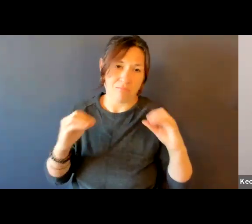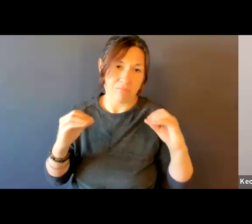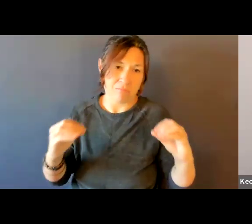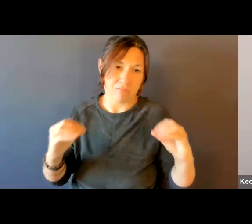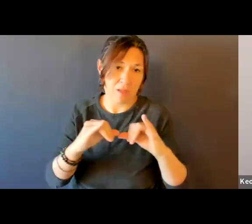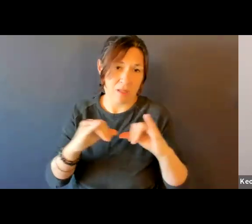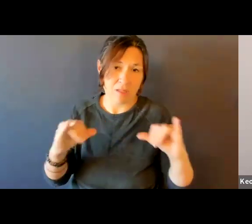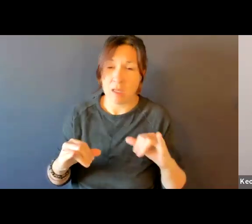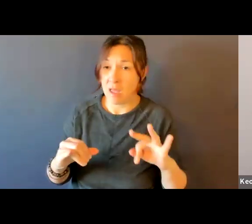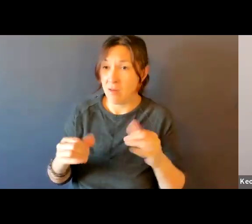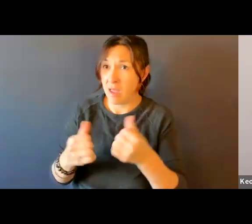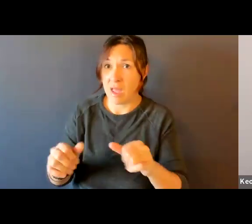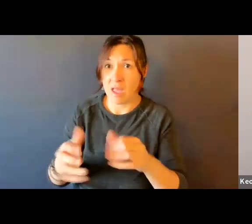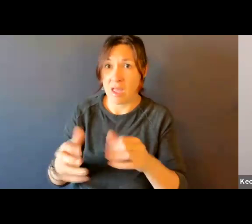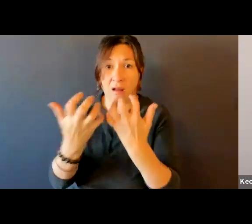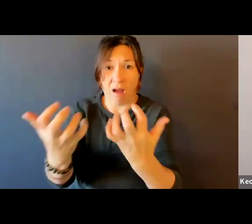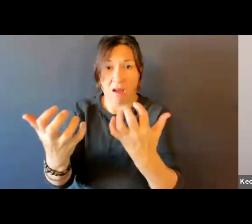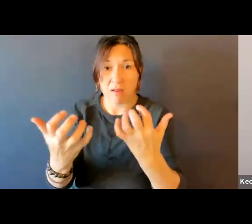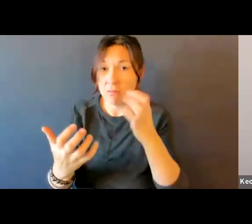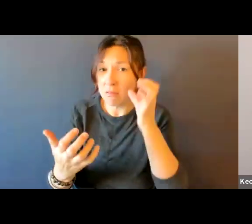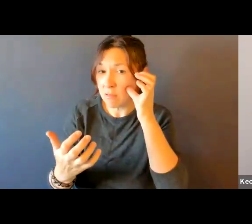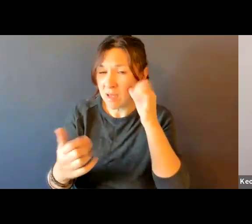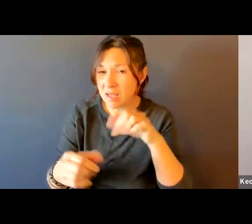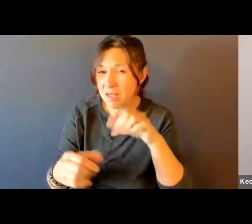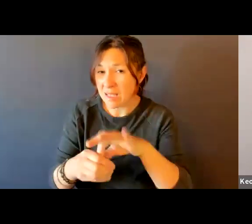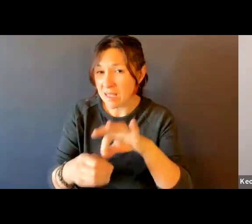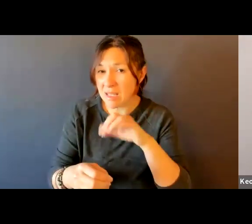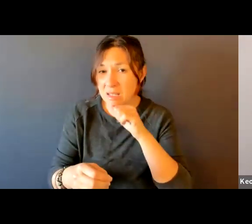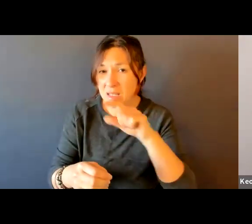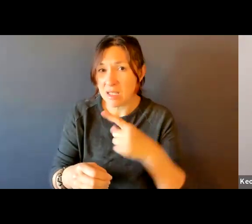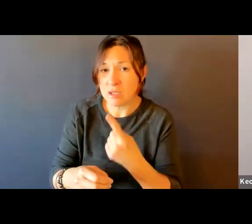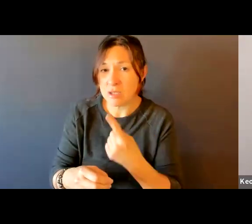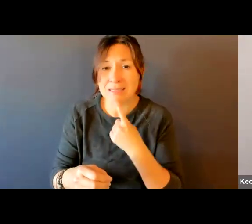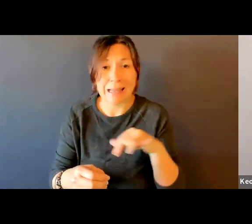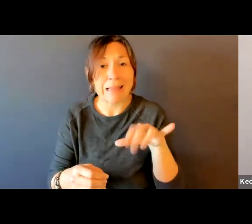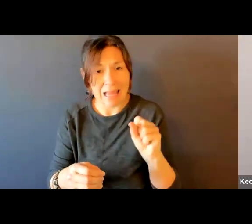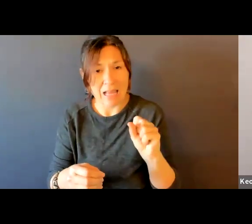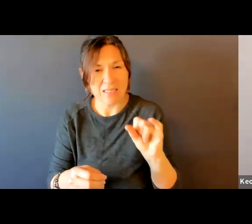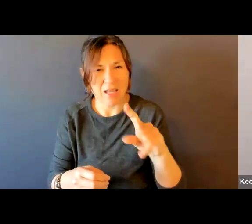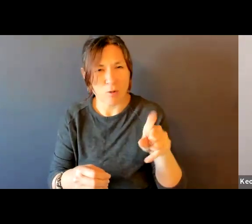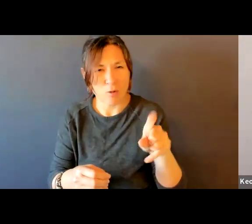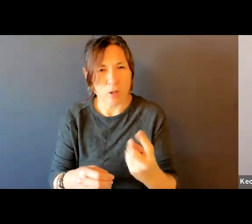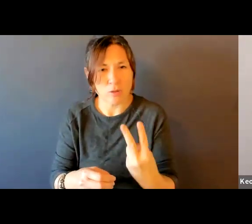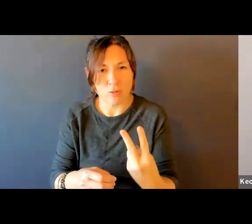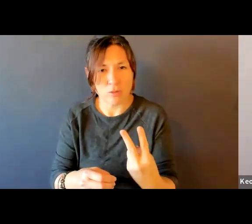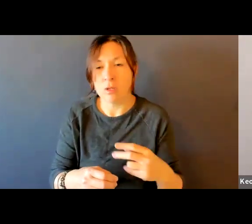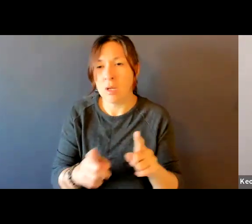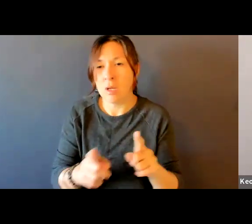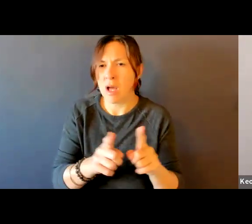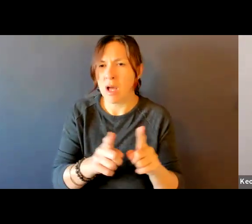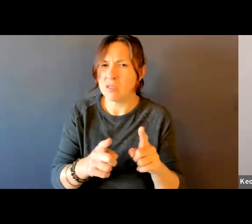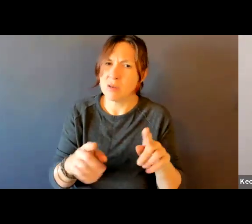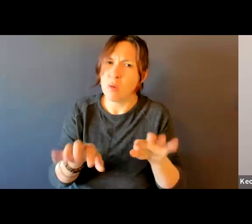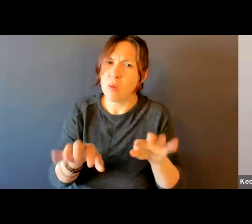everyone who's listening, remember that this election is more than just yes on 2, but it's also about the preservation of our democracy.